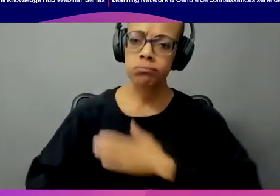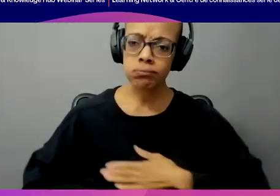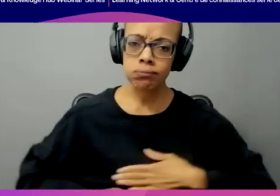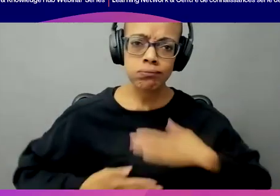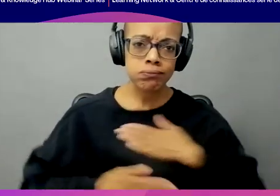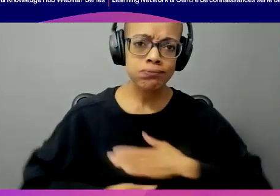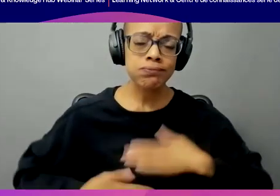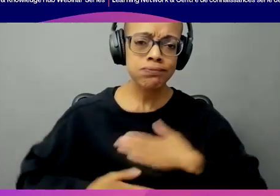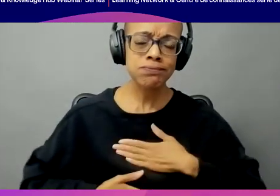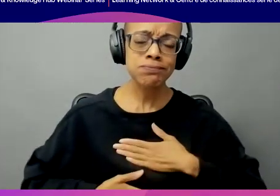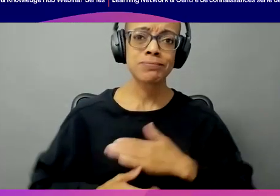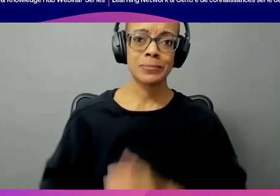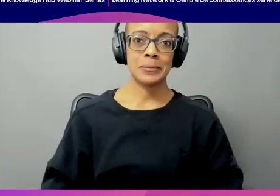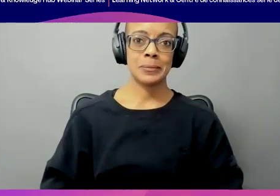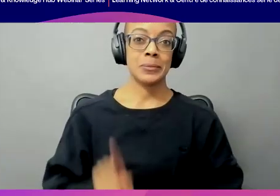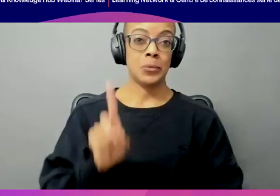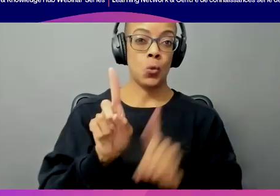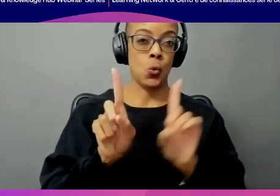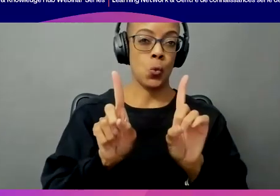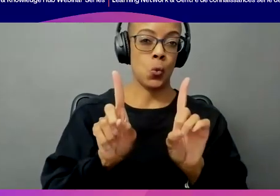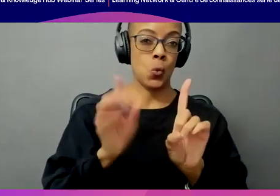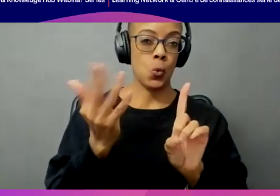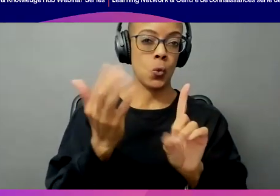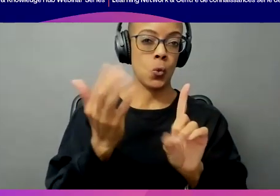appreciate this. Sorry, 1 second. I need to